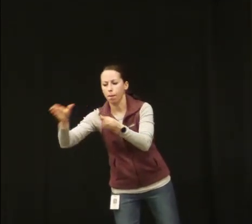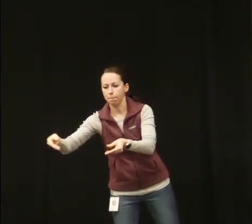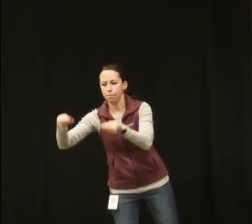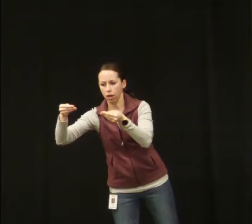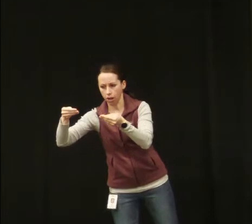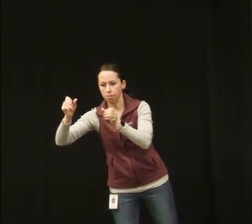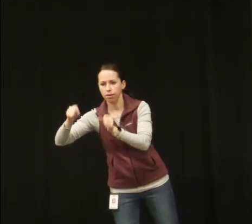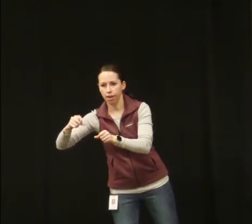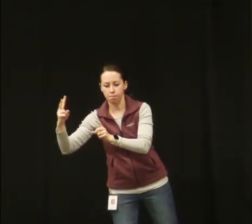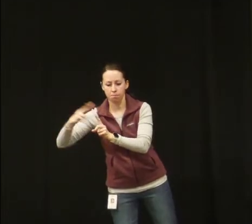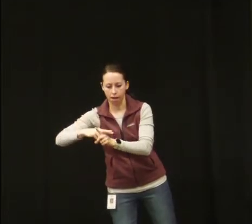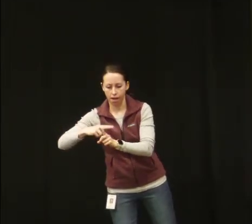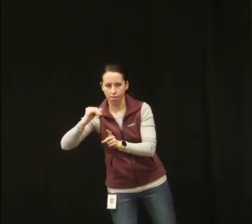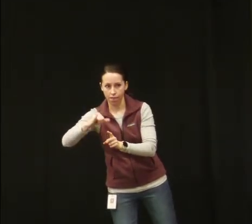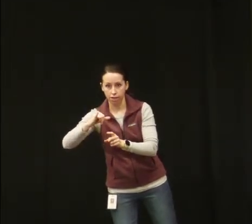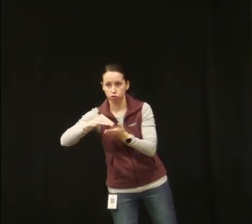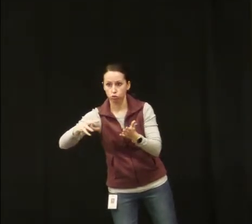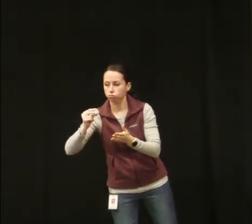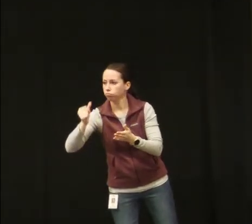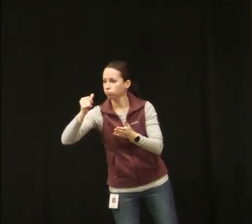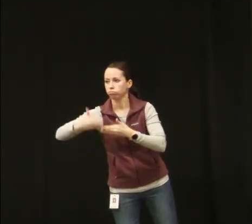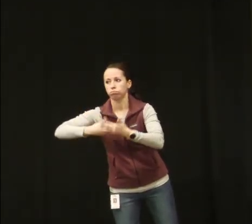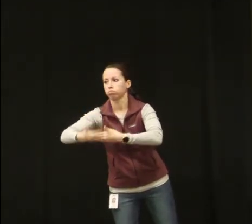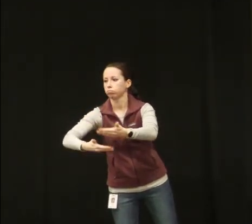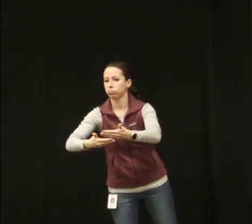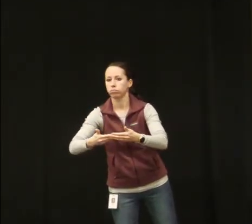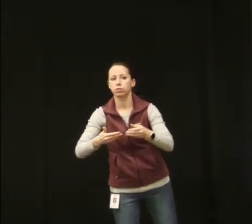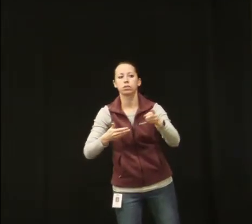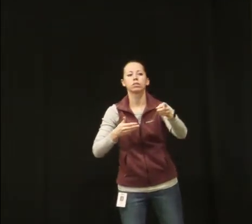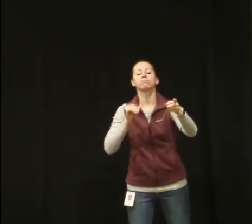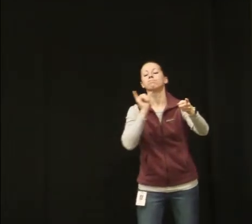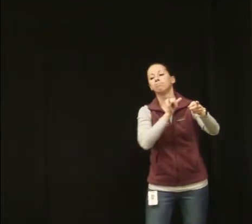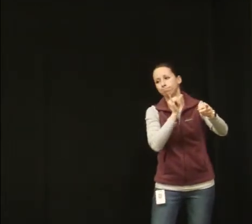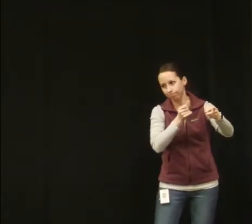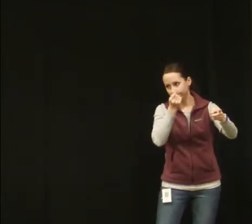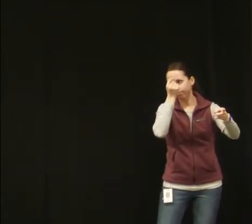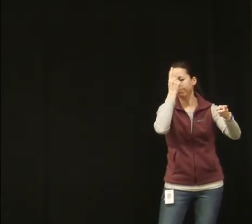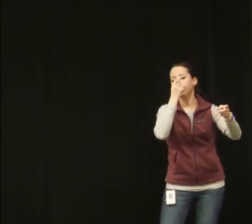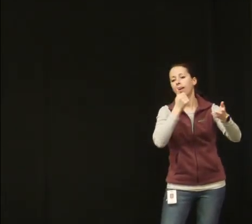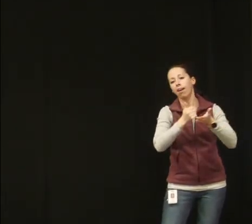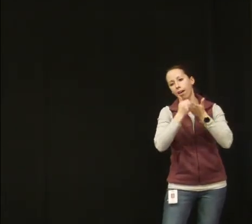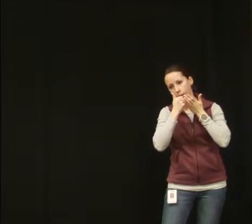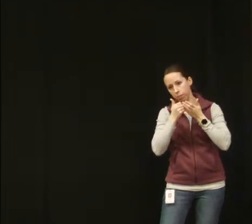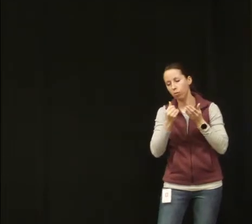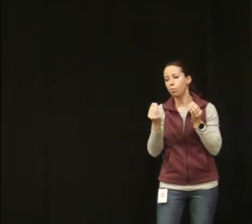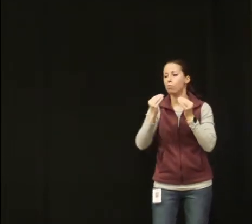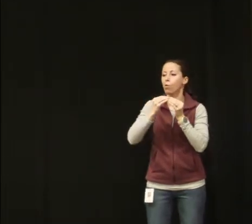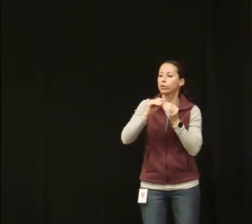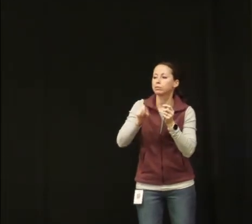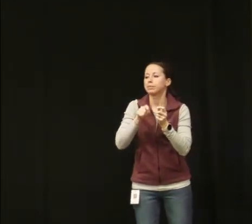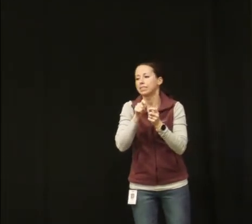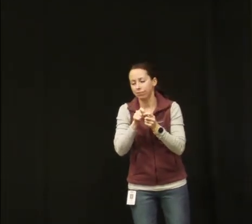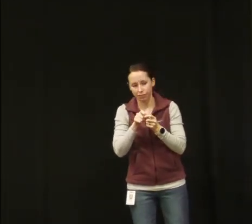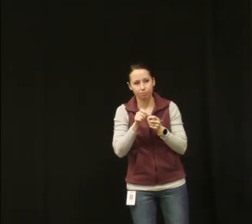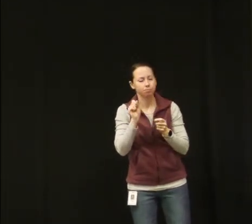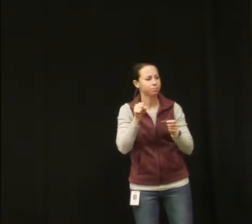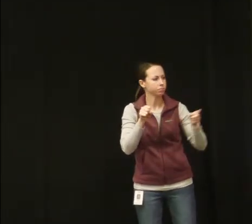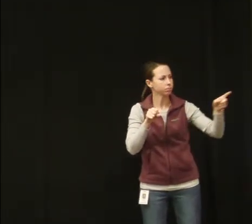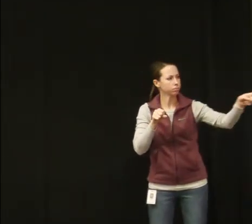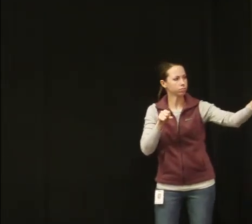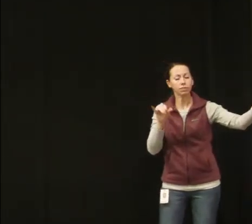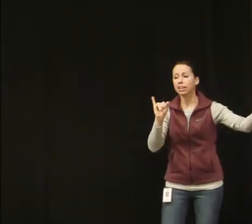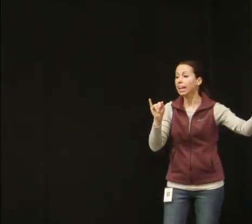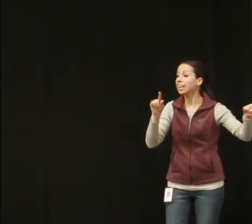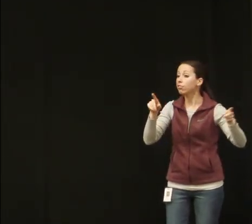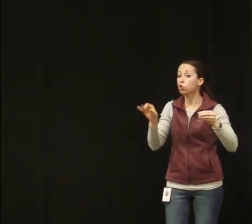the IEP? So the more specific okay, thank you, that And helps. if you're saying things Yeah. like teacher-made assessments Yes. or